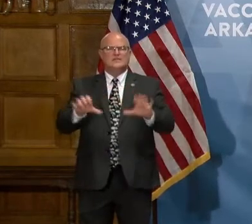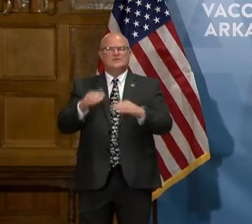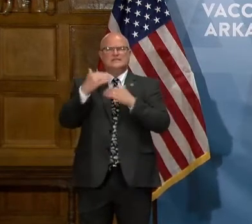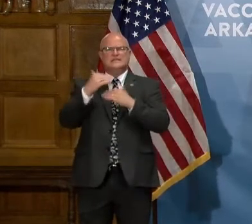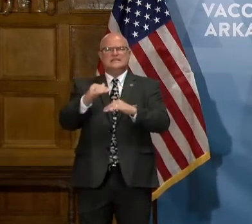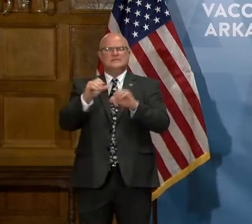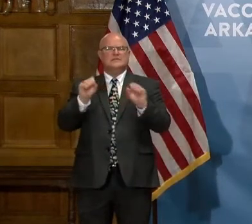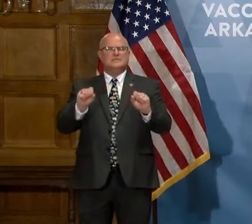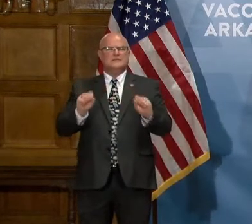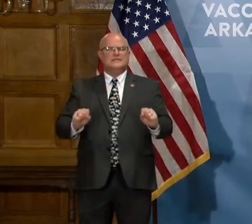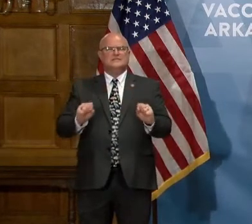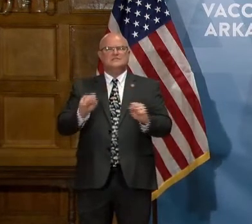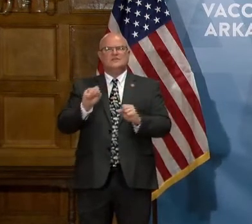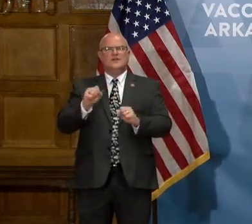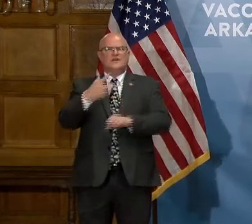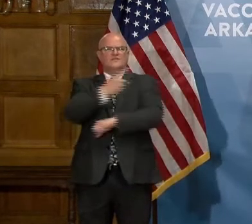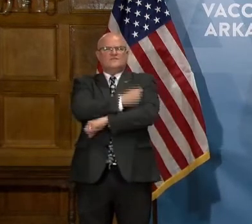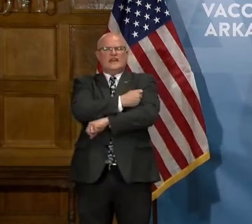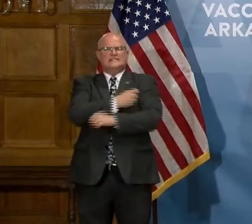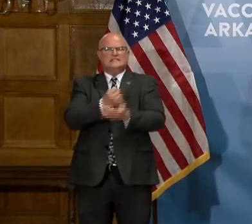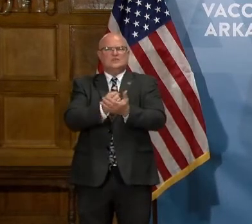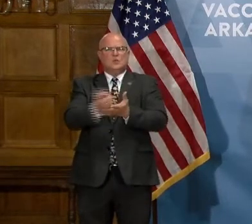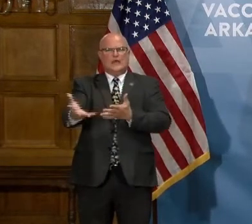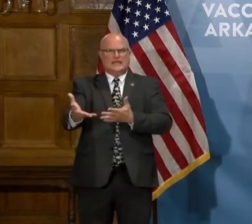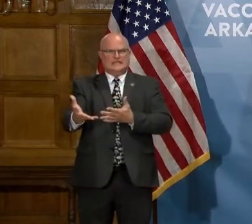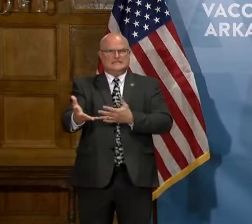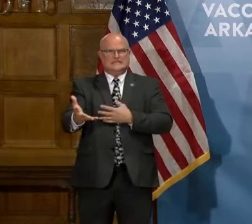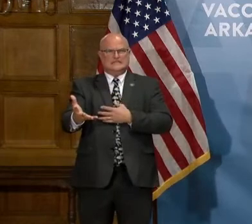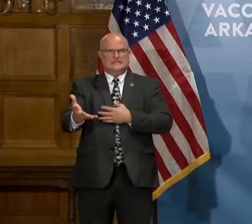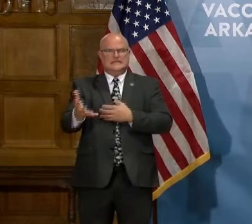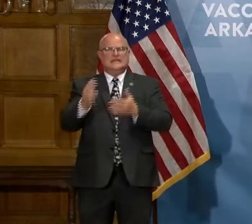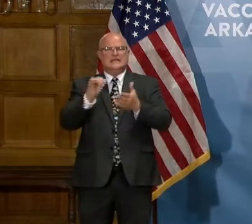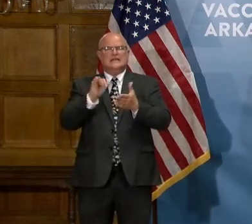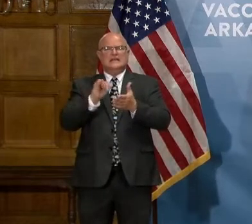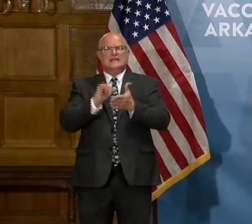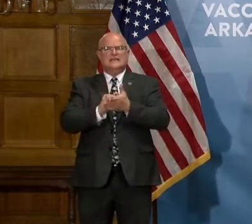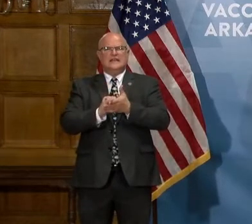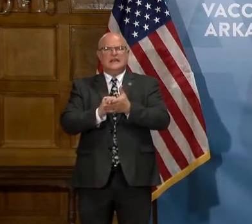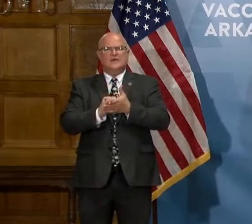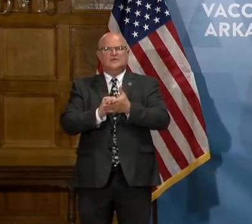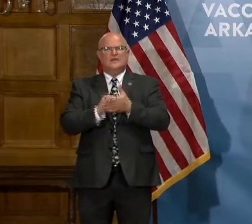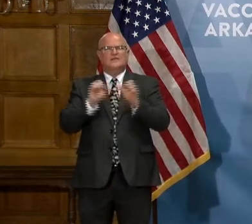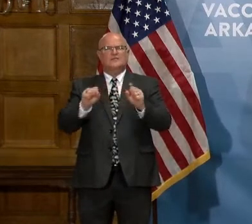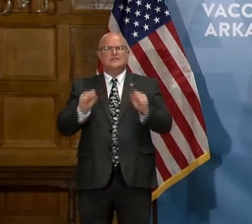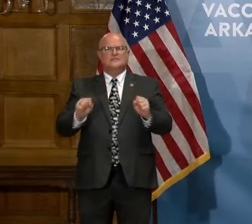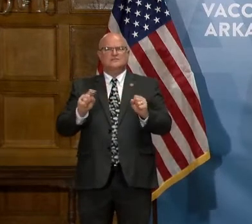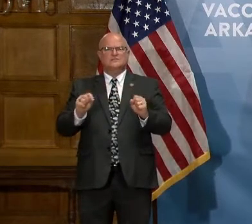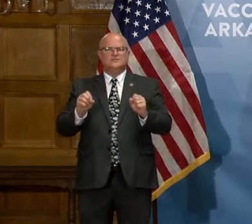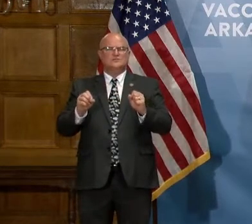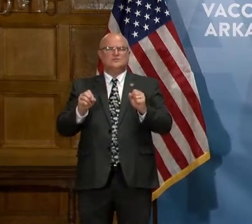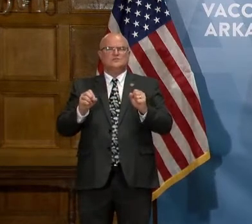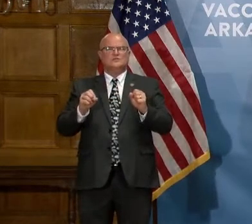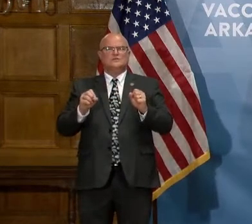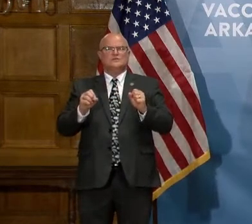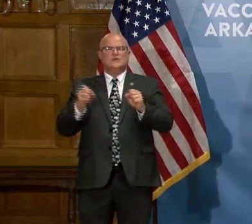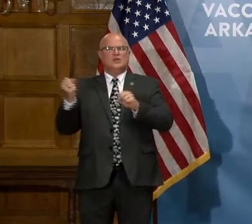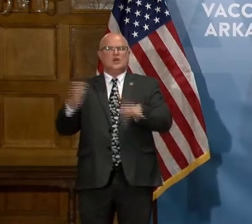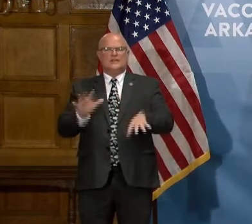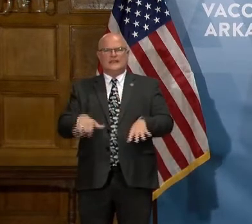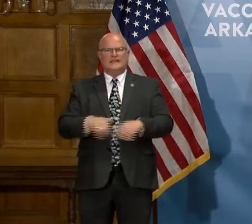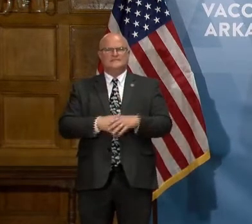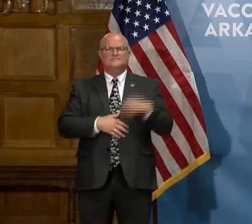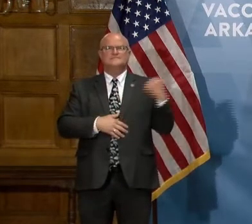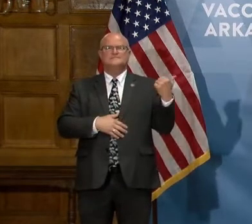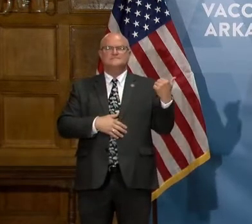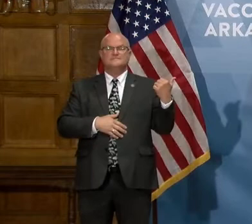the potential vaccine waste that would have the potential to happen once a vial is open?